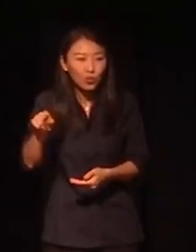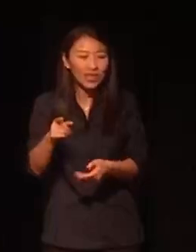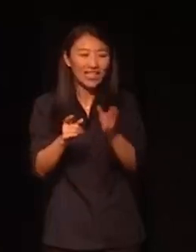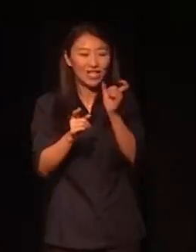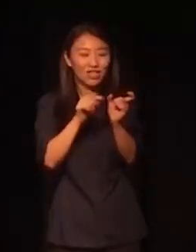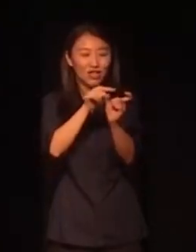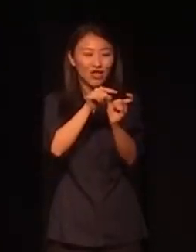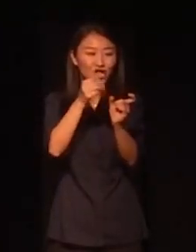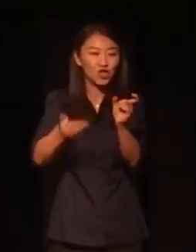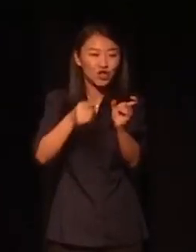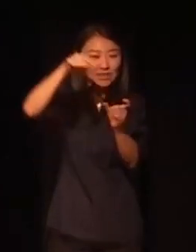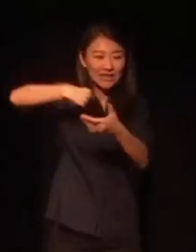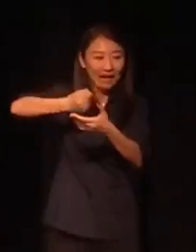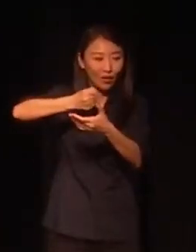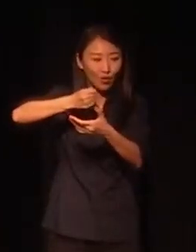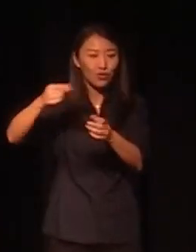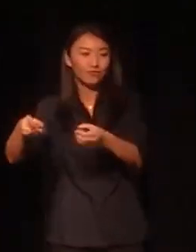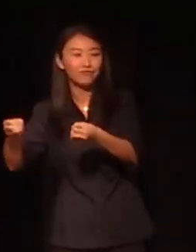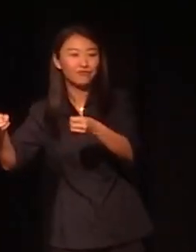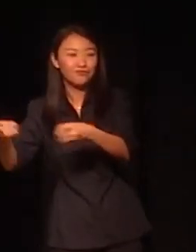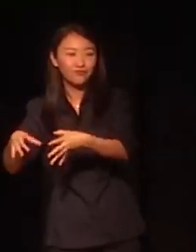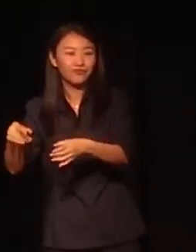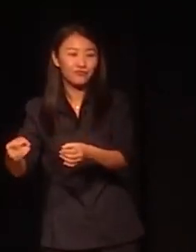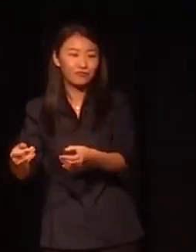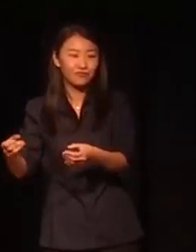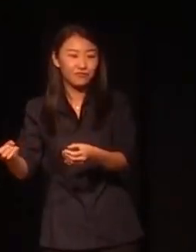the example that we will give would be